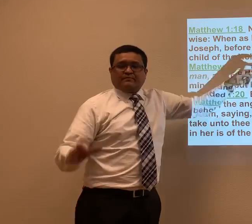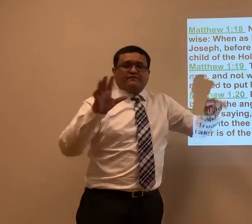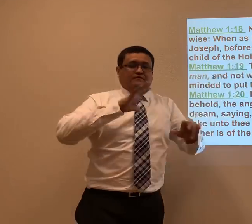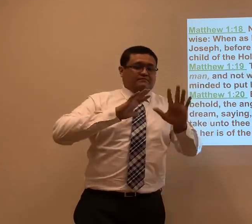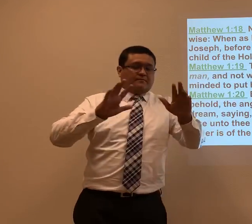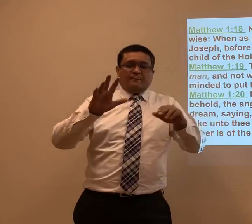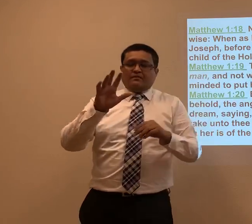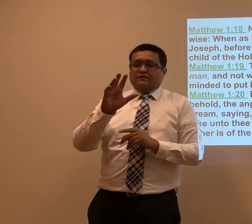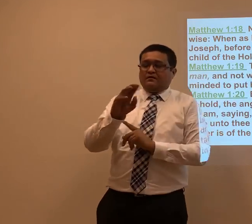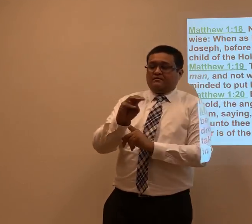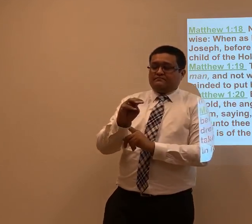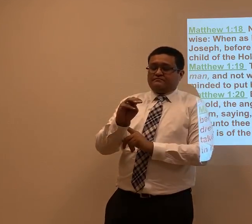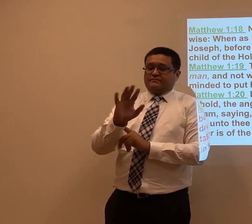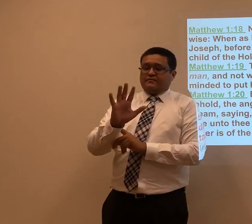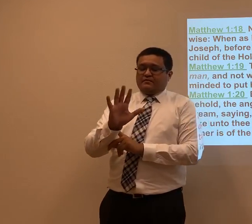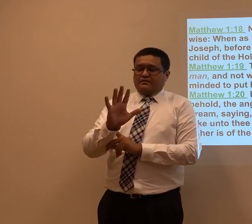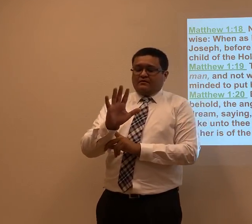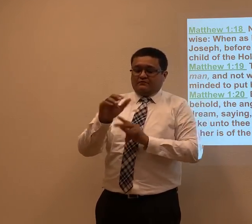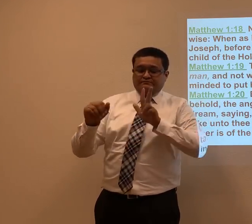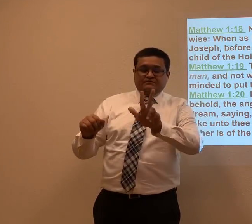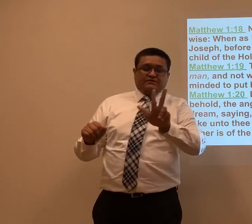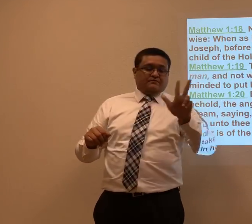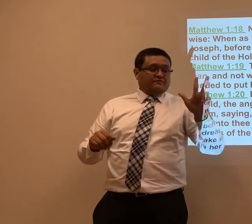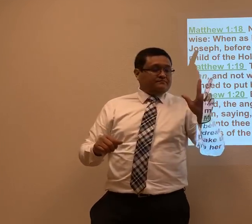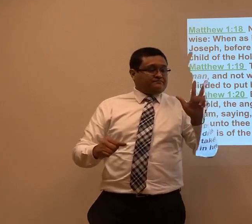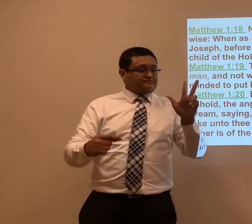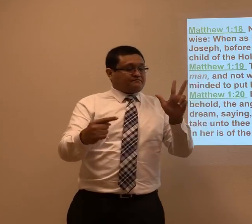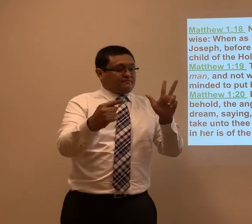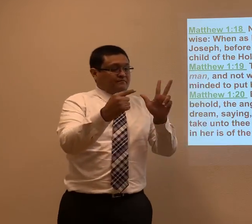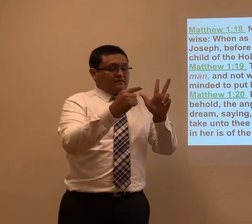They believe that he's there. That he's not. So...